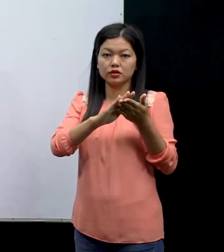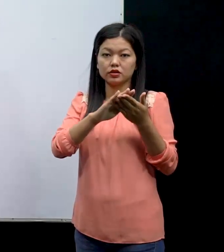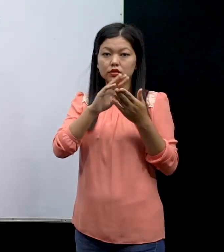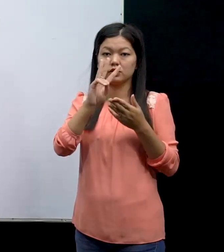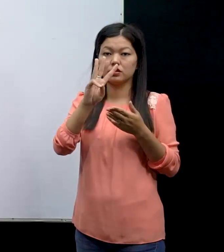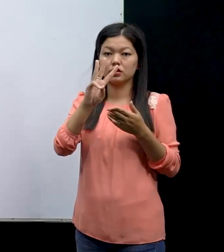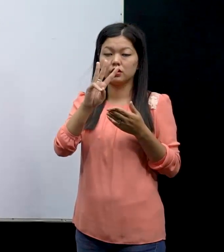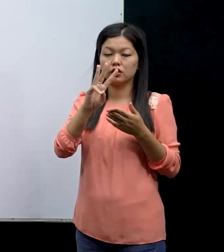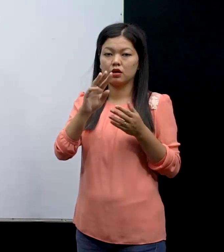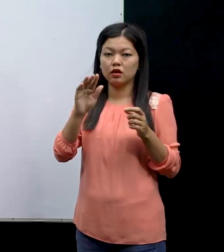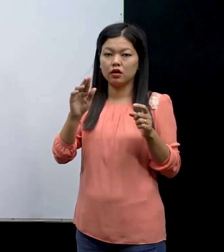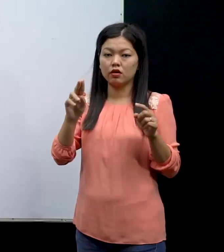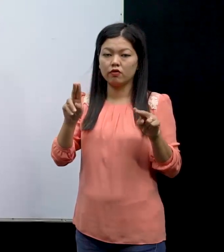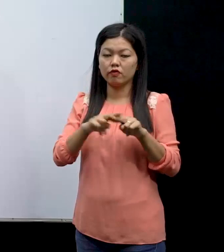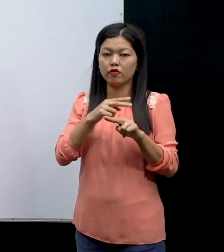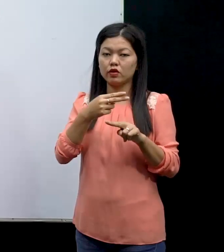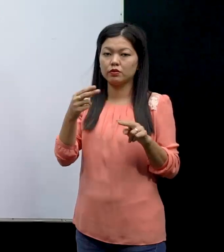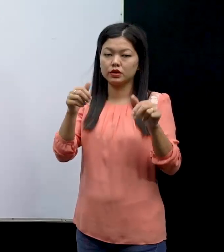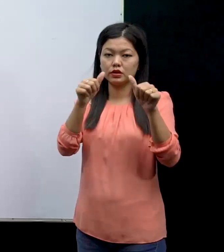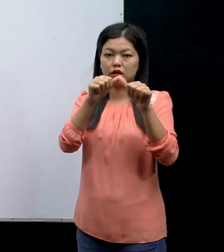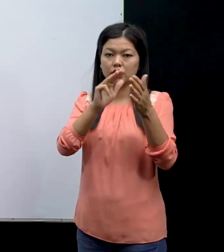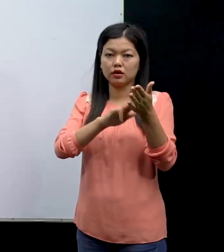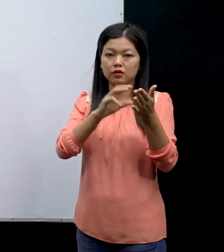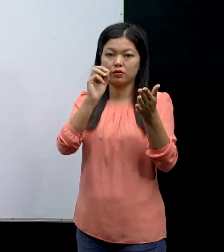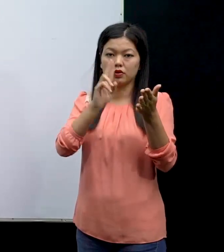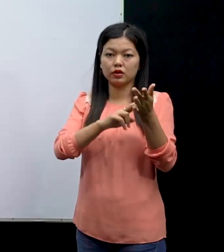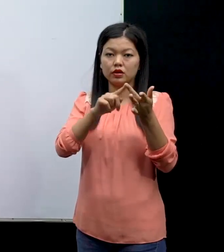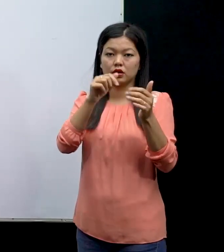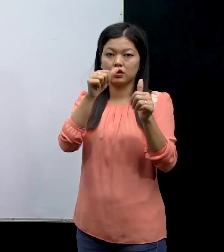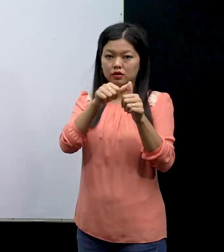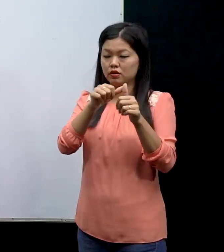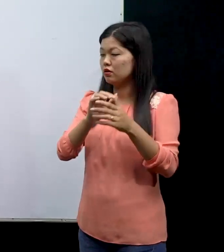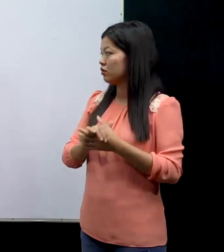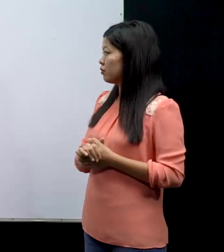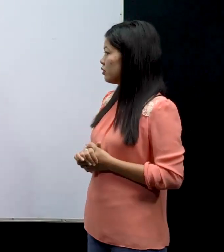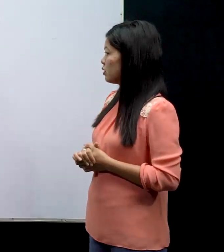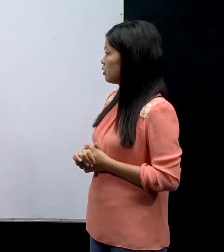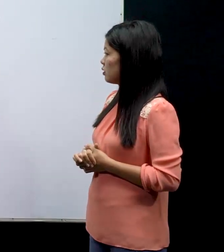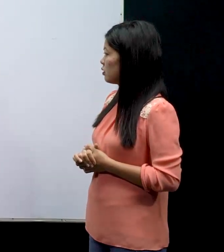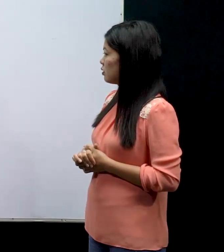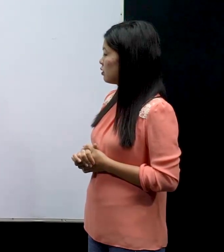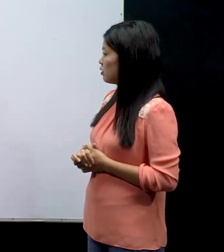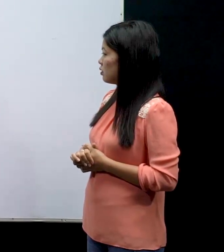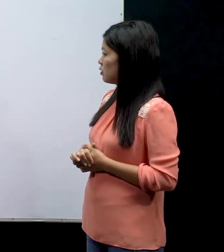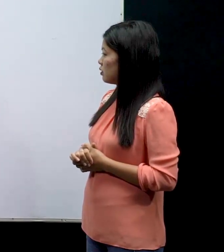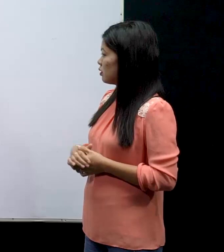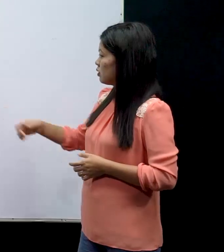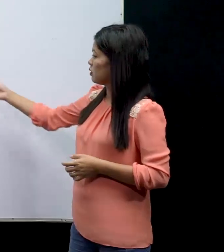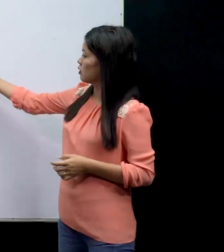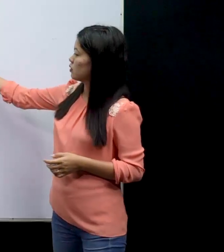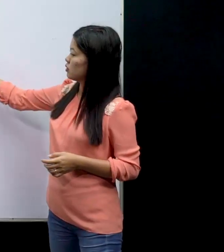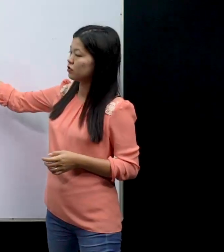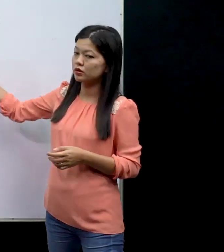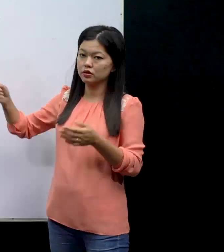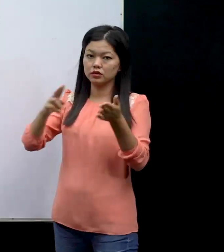the chemical formula for ammonia. Clear? Ammonia. Now nitrogen, the what is the atomic mass